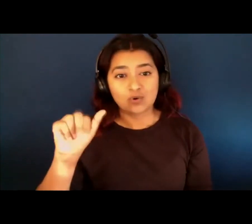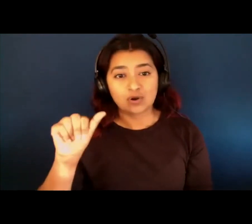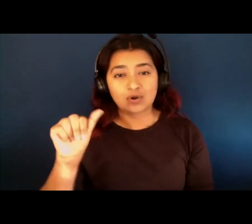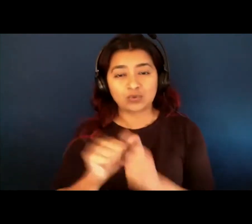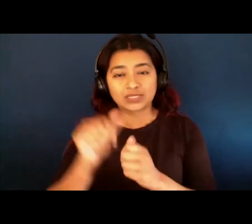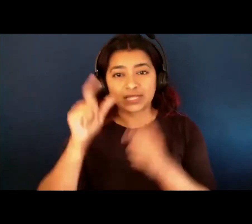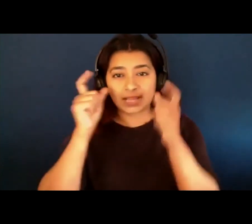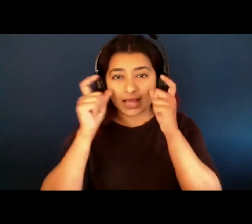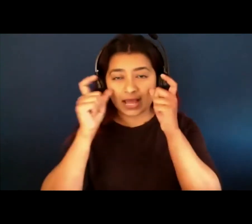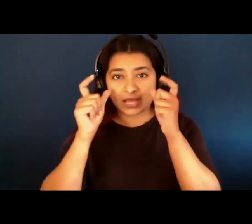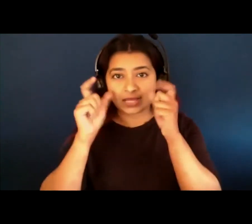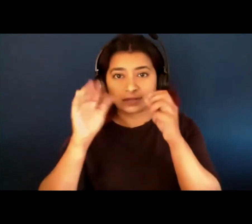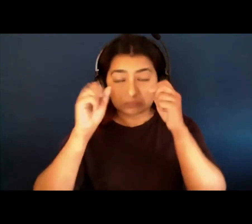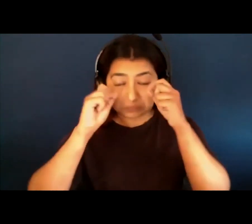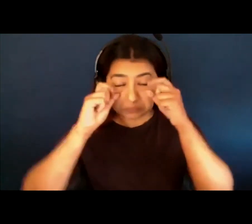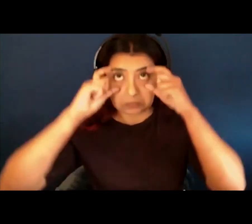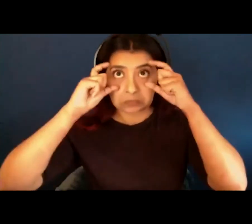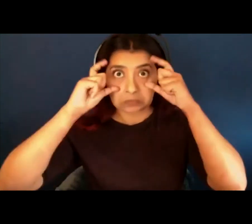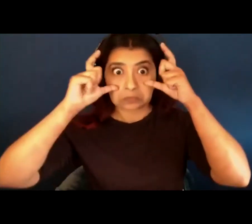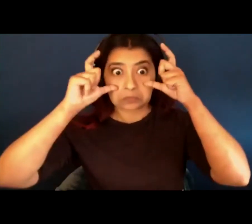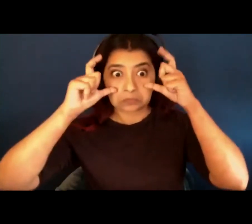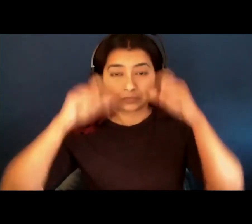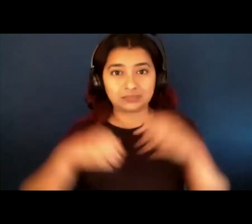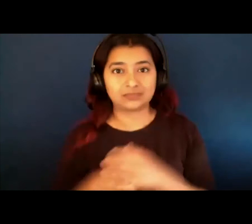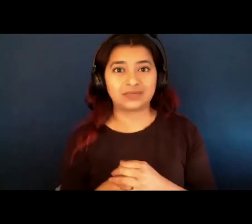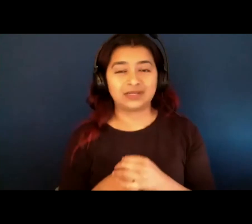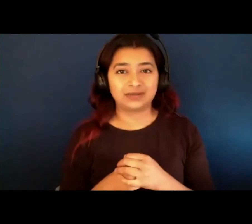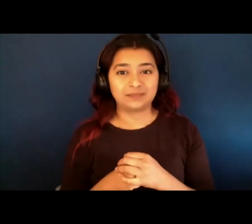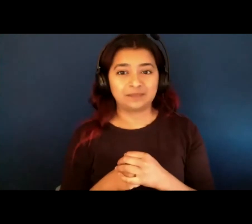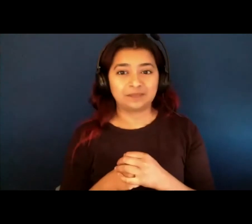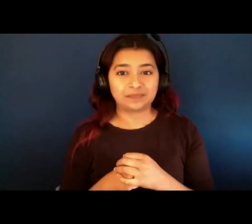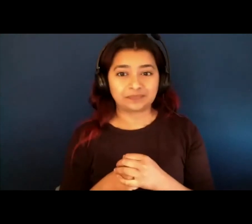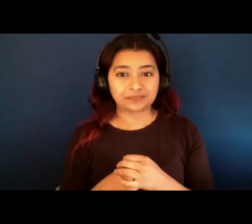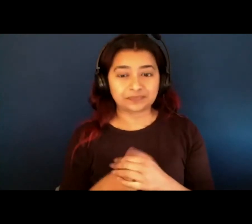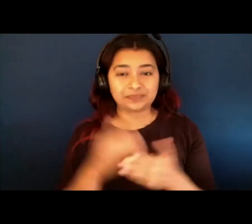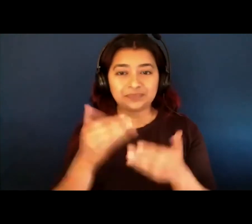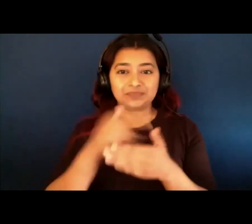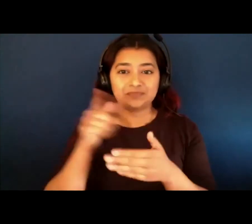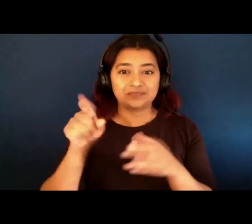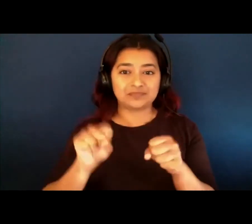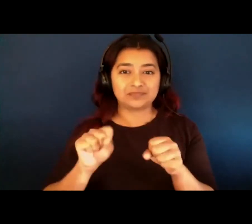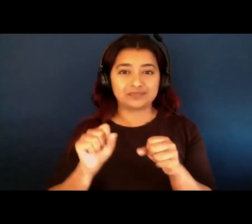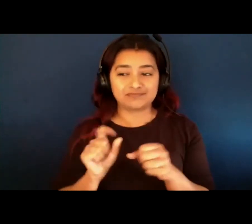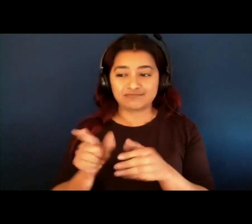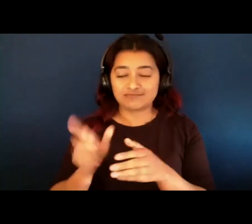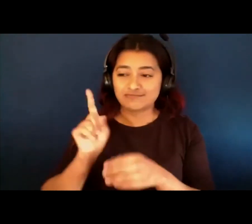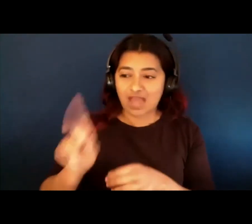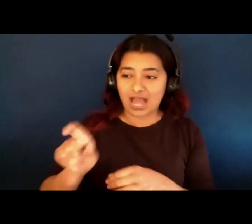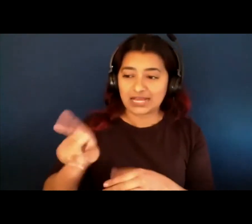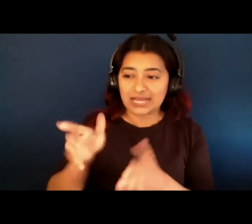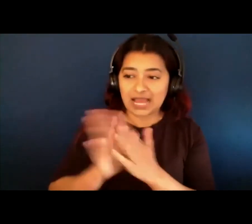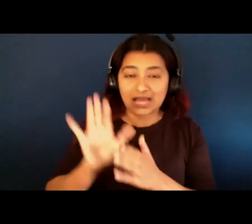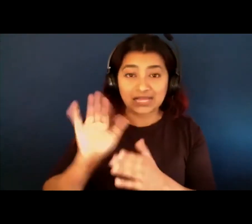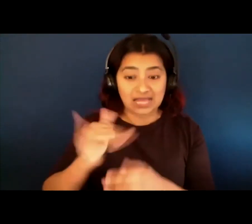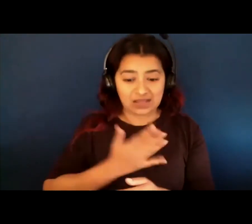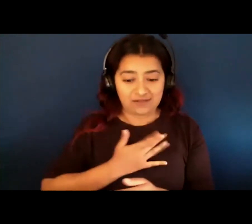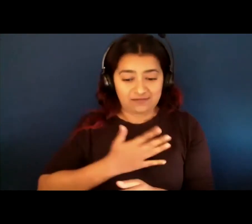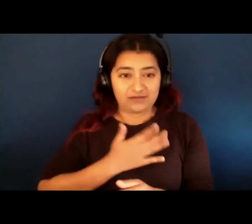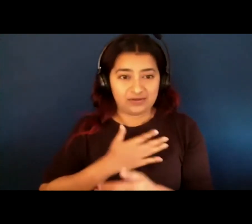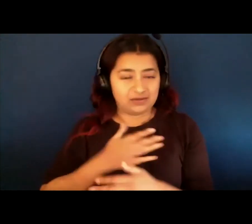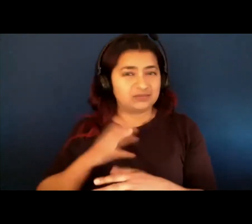inflated his eyes to anime proportions. Before he could ask, she told him the flutter was not